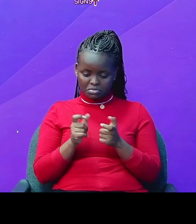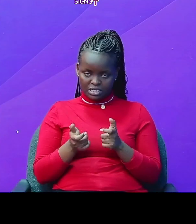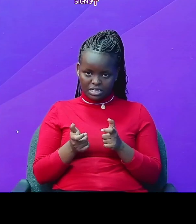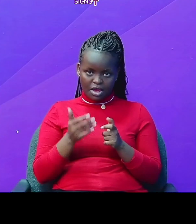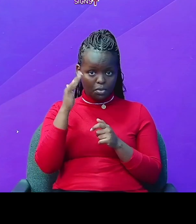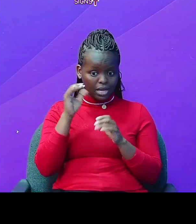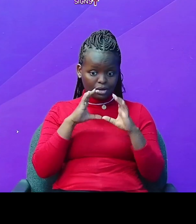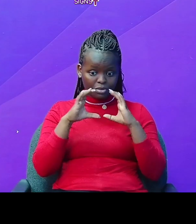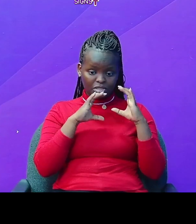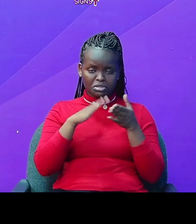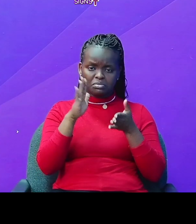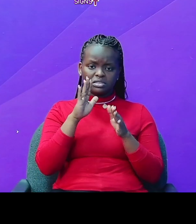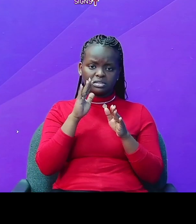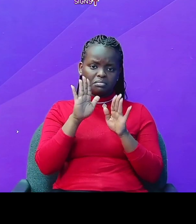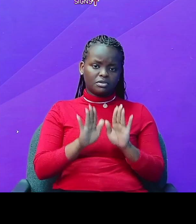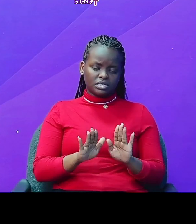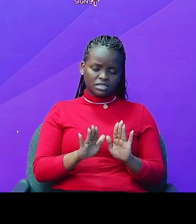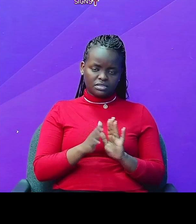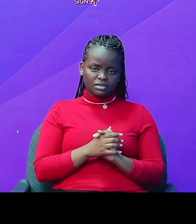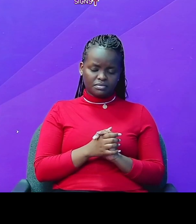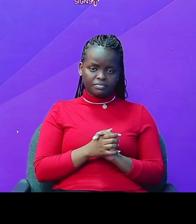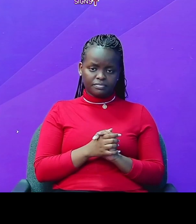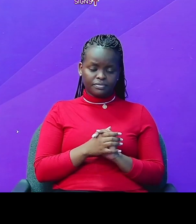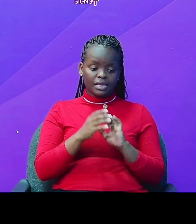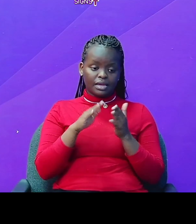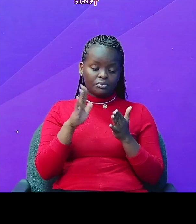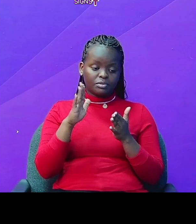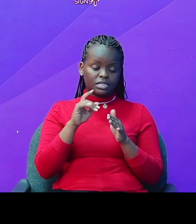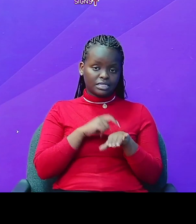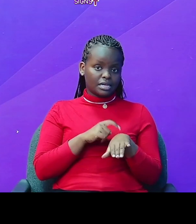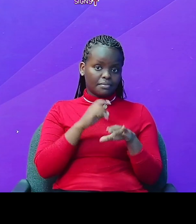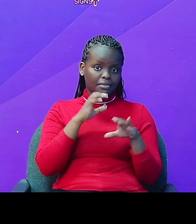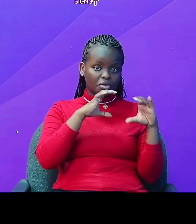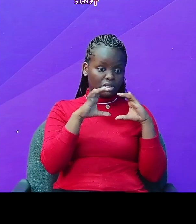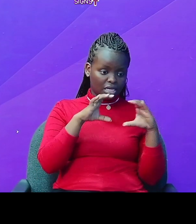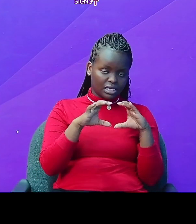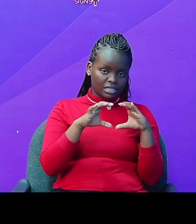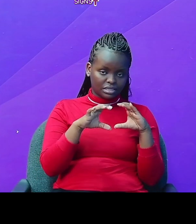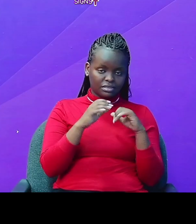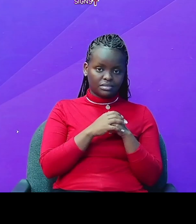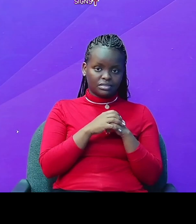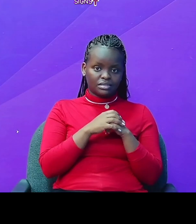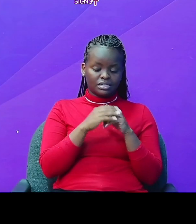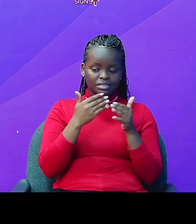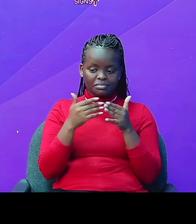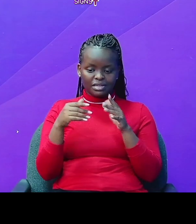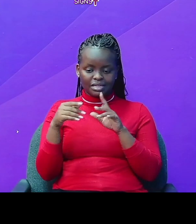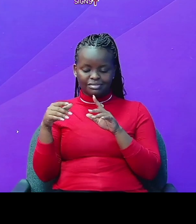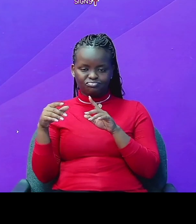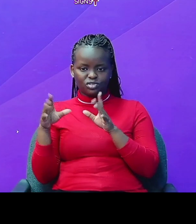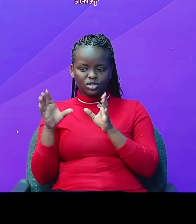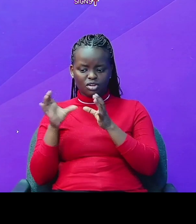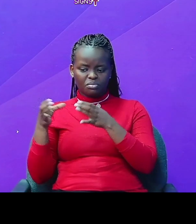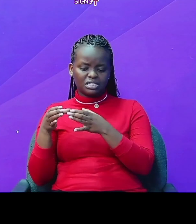is most important in the community. And mostly in communication, when you communicate positively to the community will say